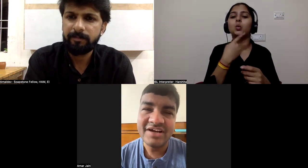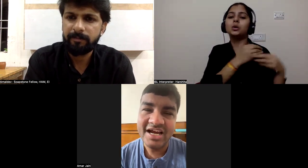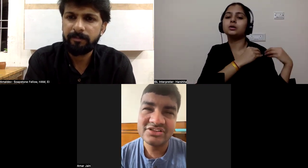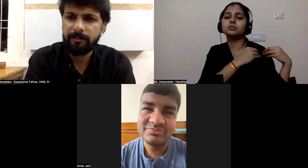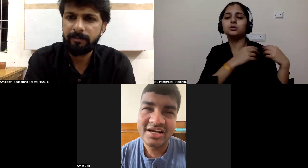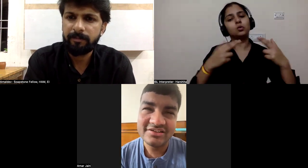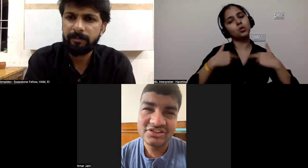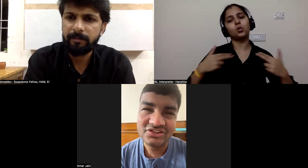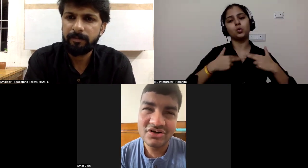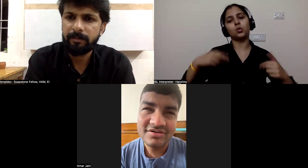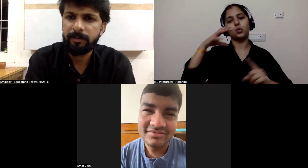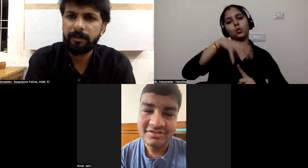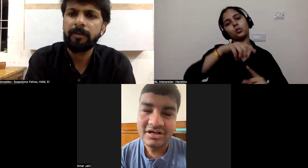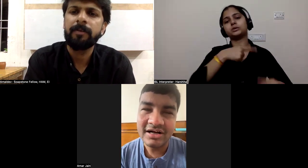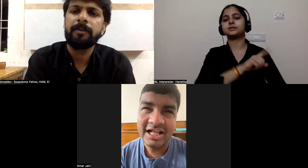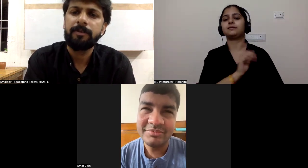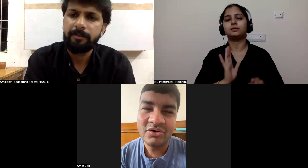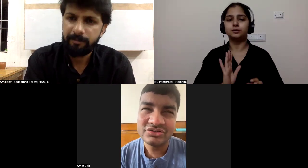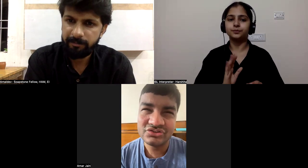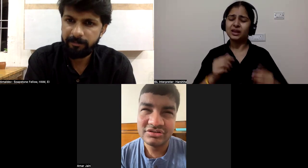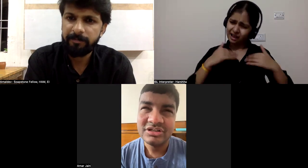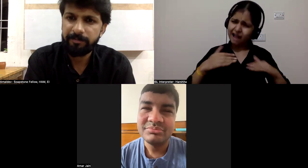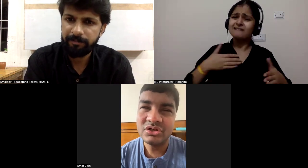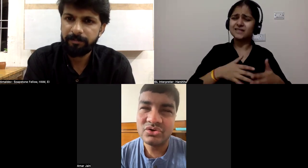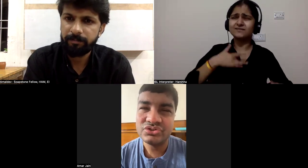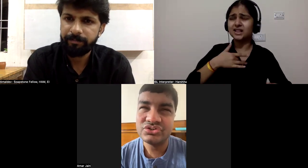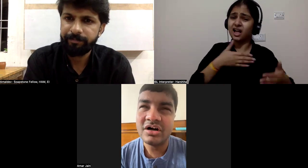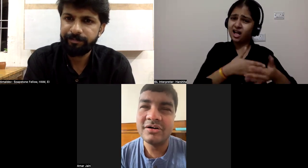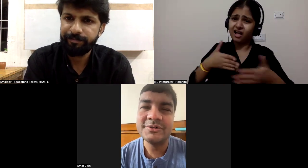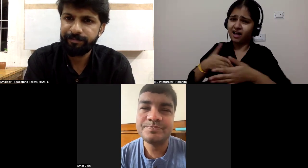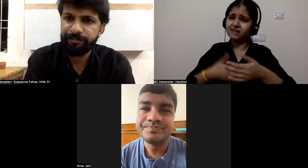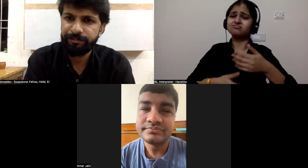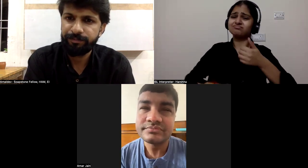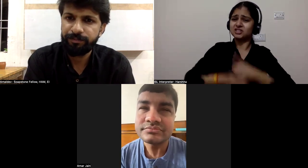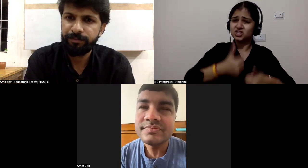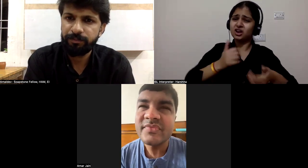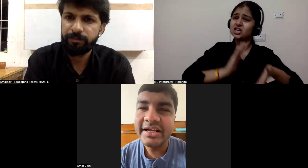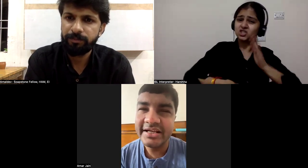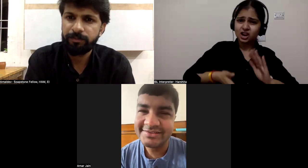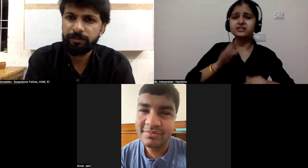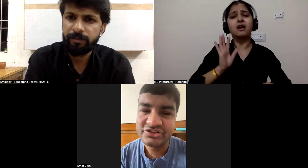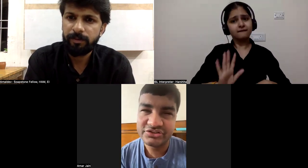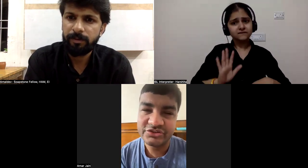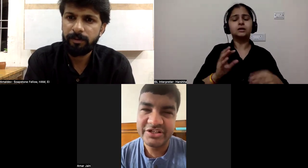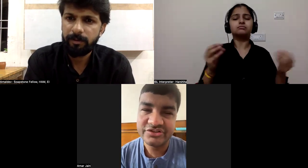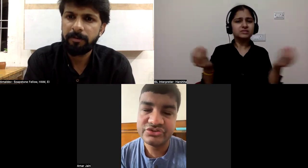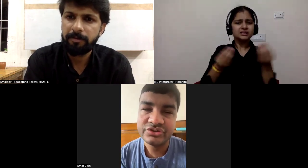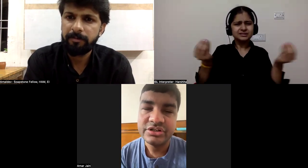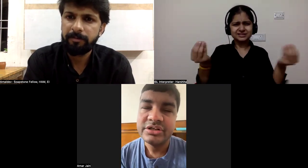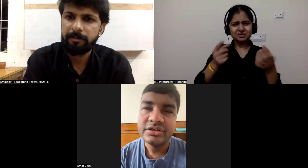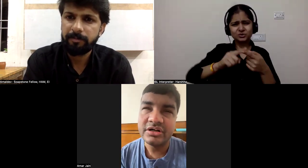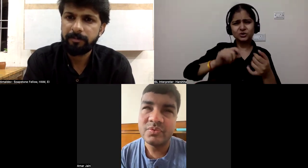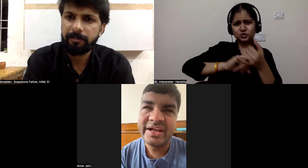We have had some challenges here, I'll be honest, because in some